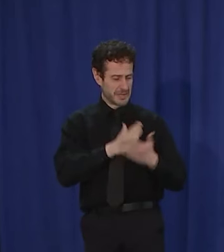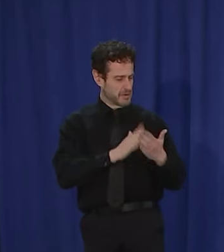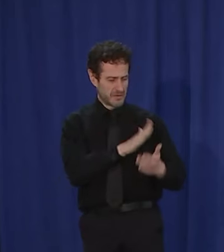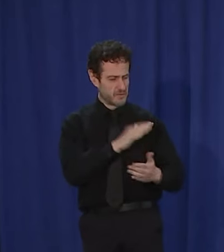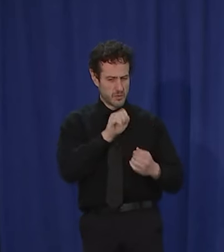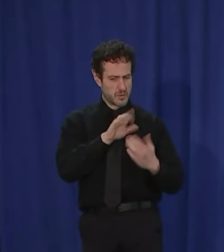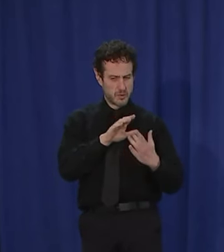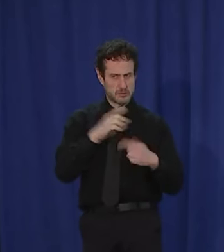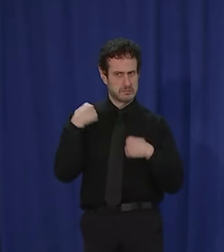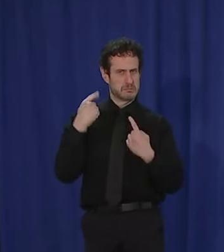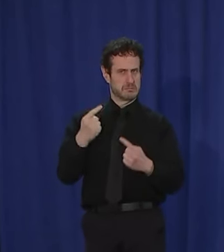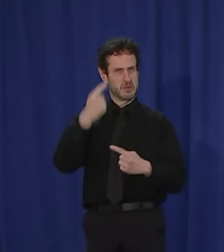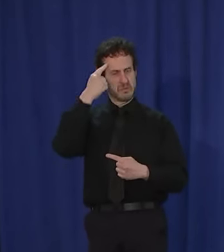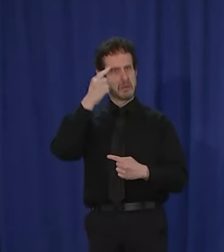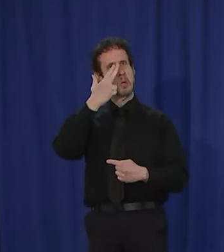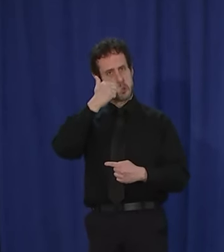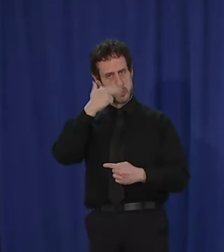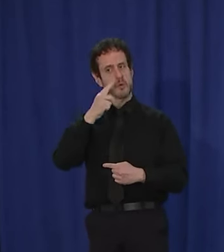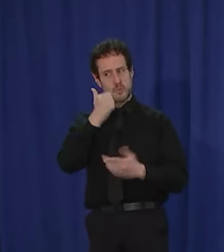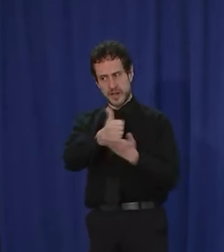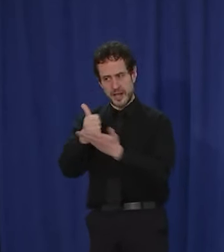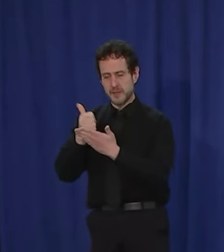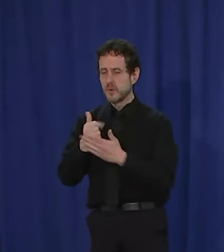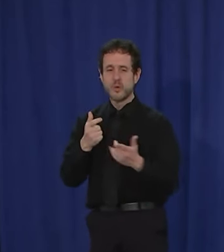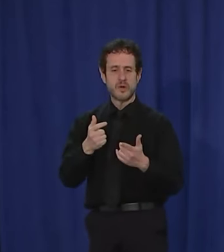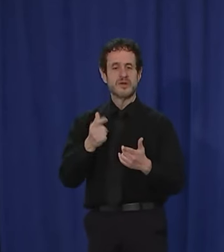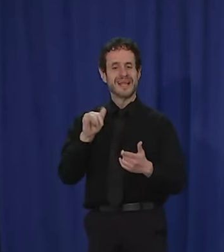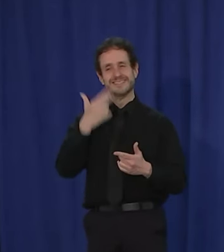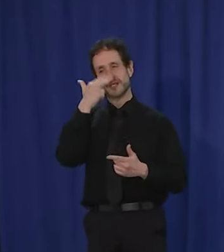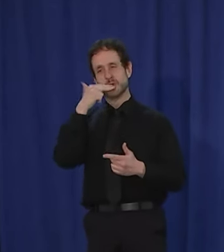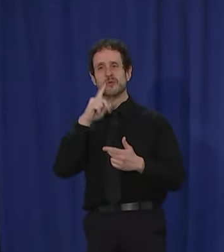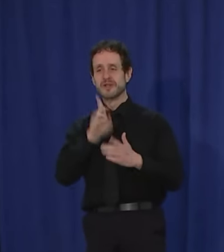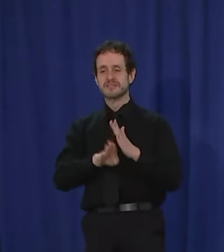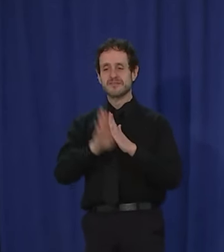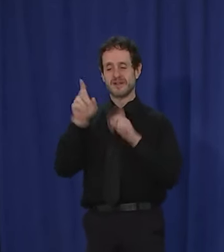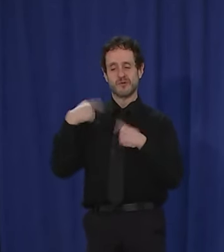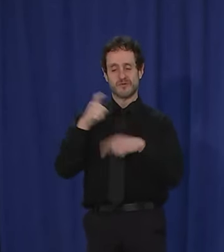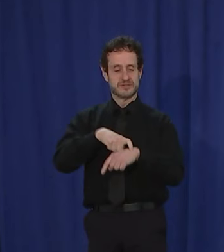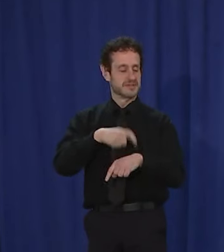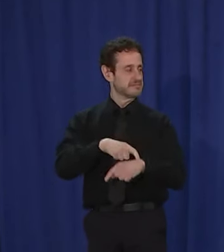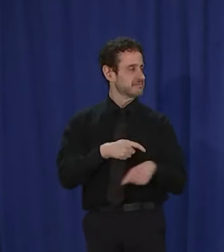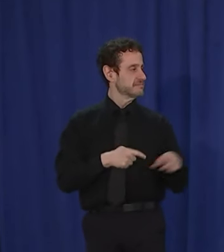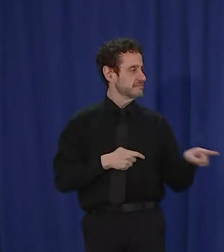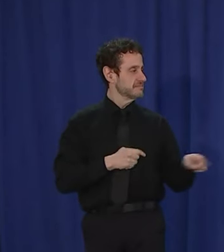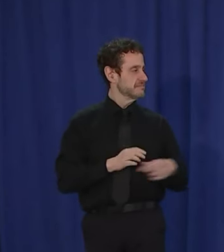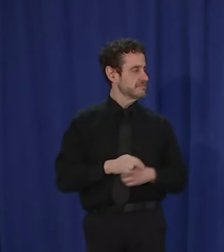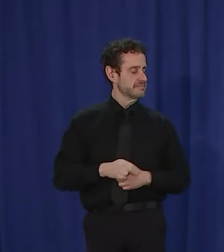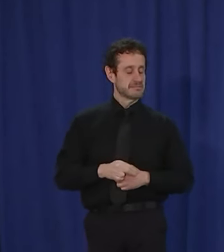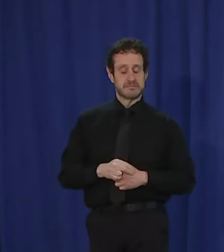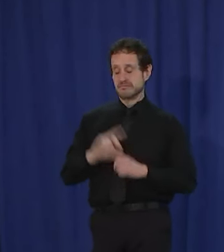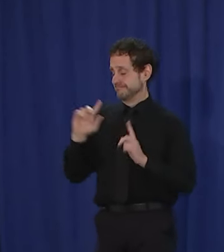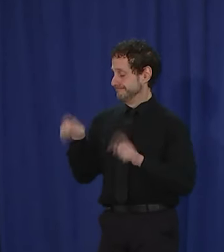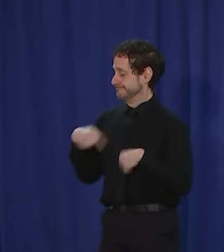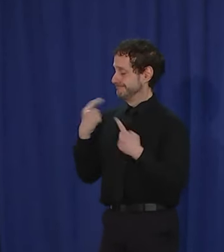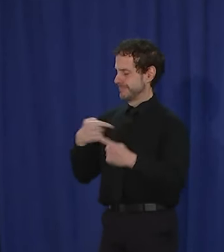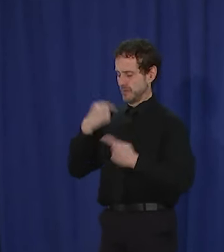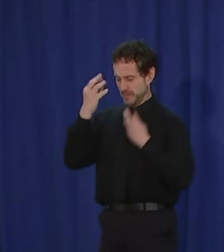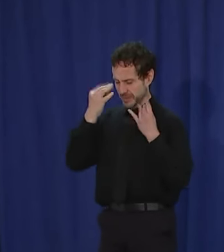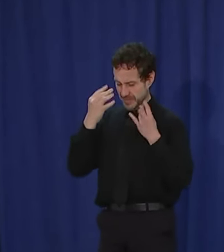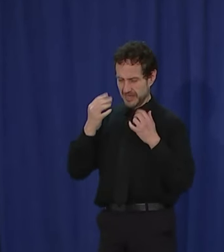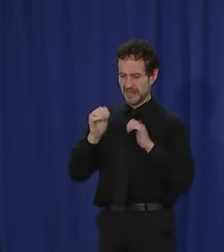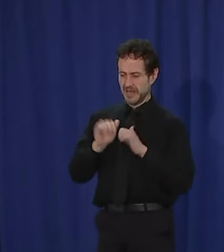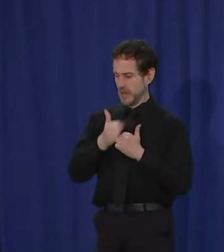it become something that has organically grown over time? Well, we've been thinking all along about what we could